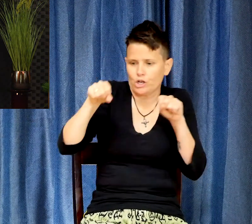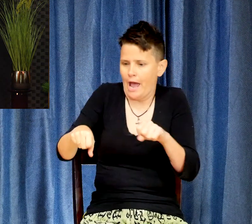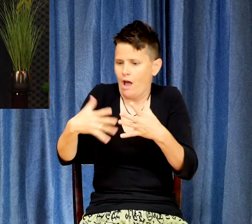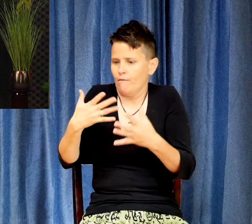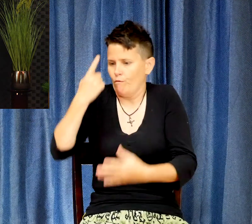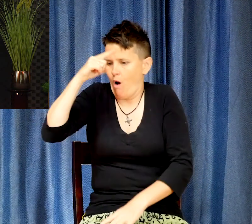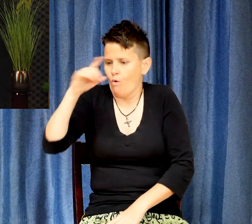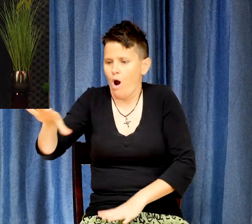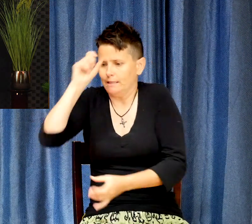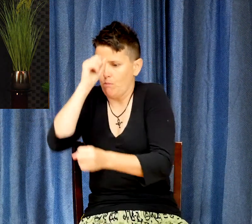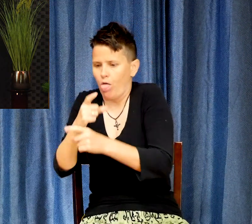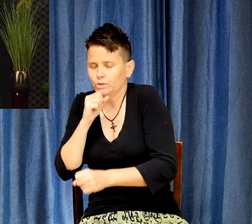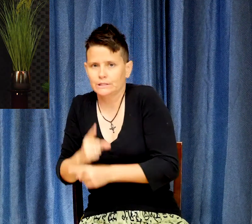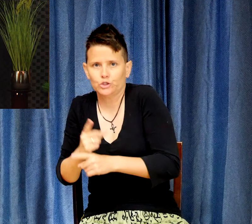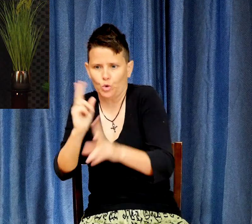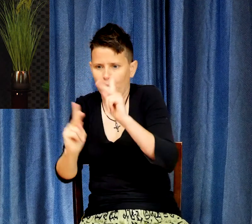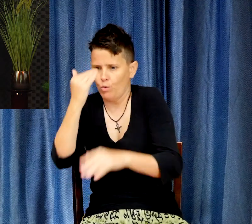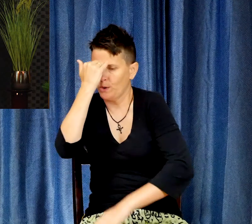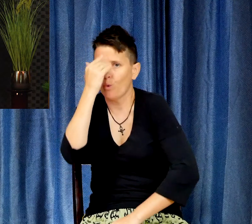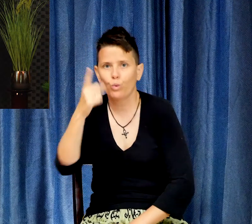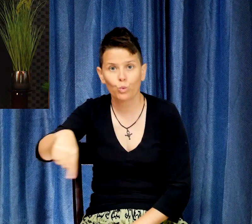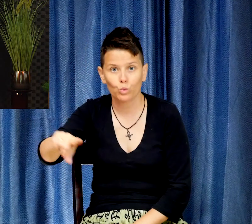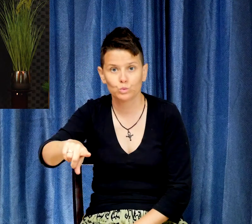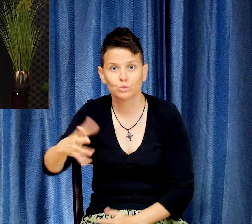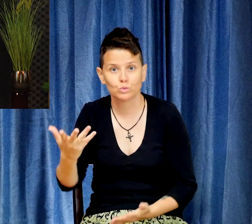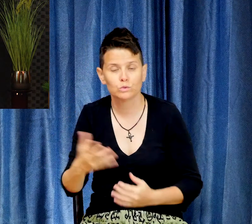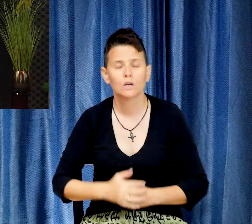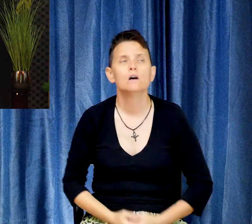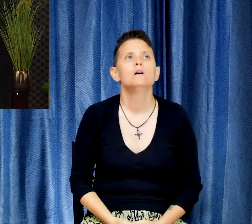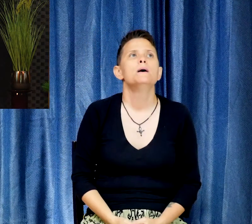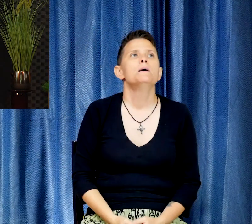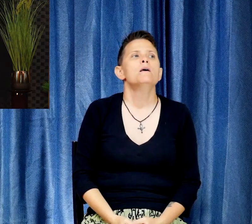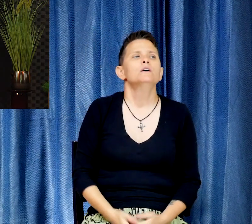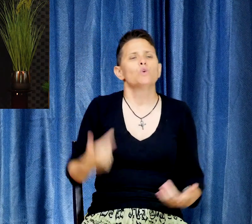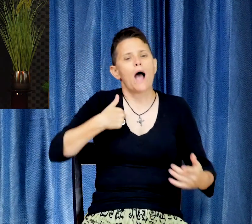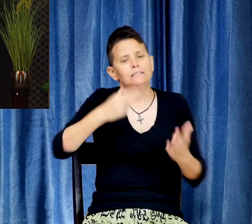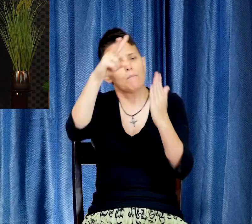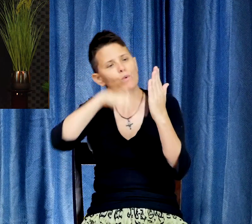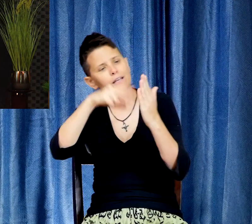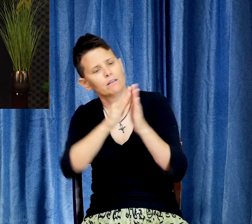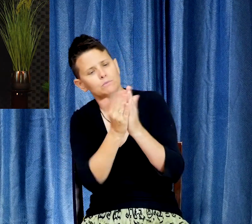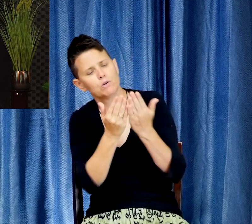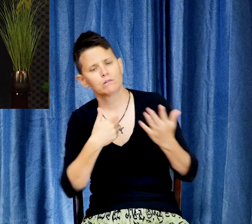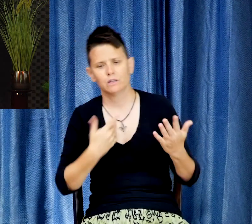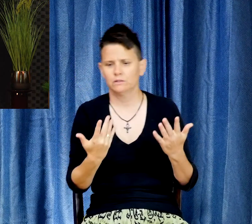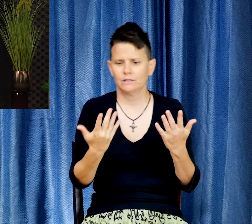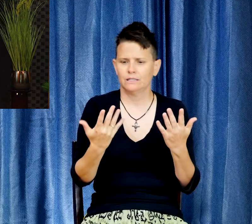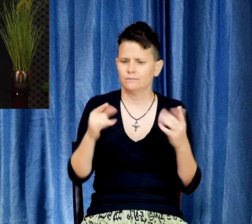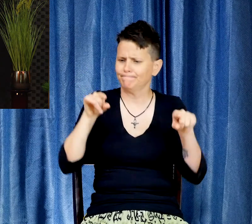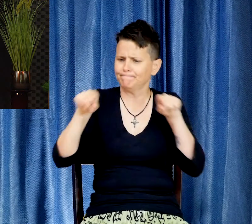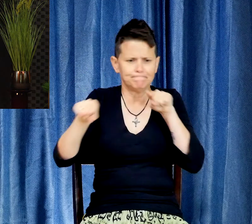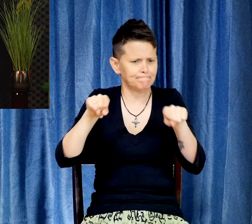that's really speaking to me right now as I'm exploring this book is this idea of dueling consciousness, of how do you hold these two